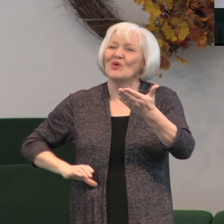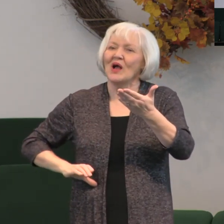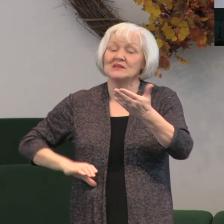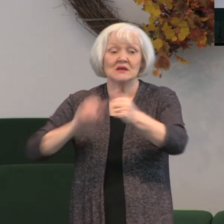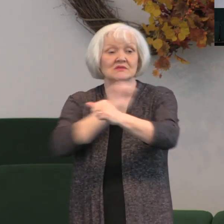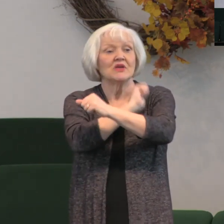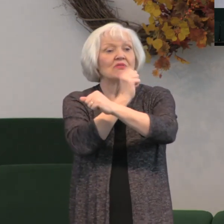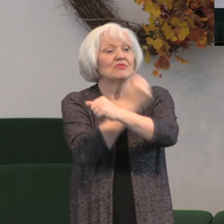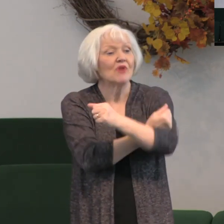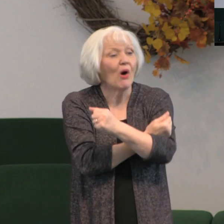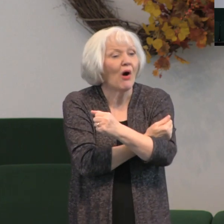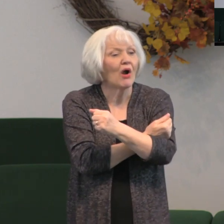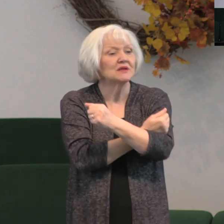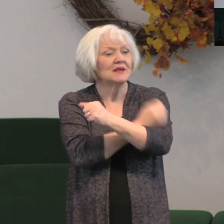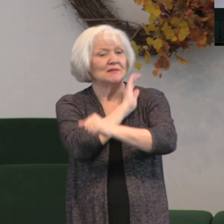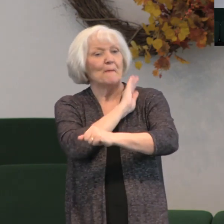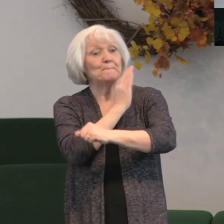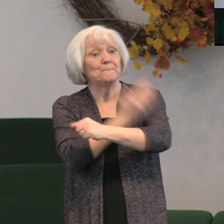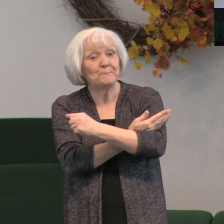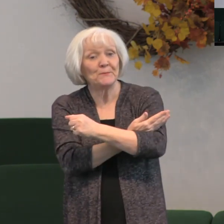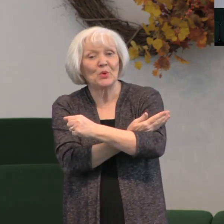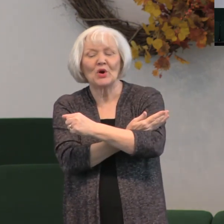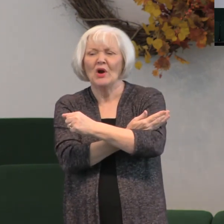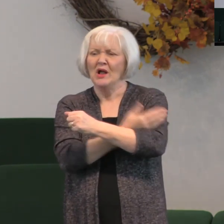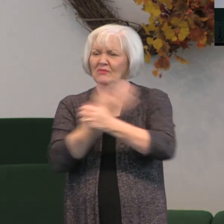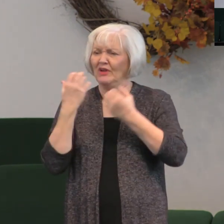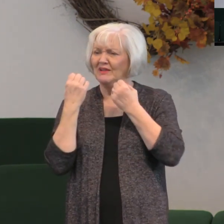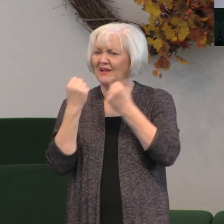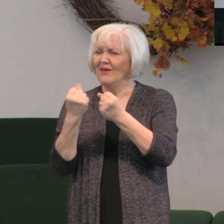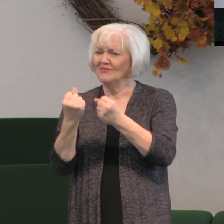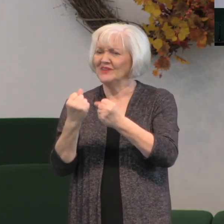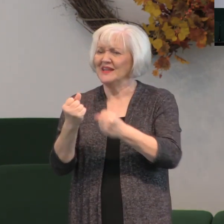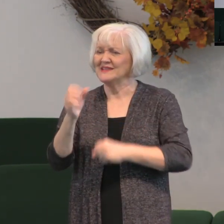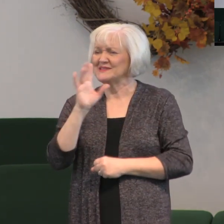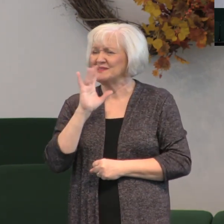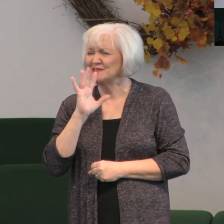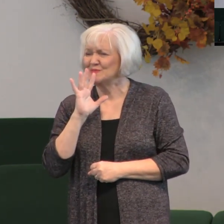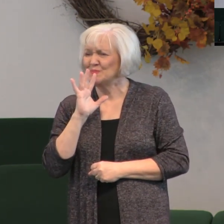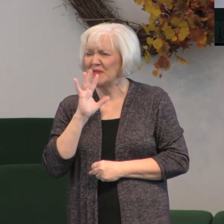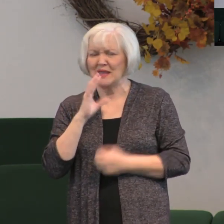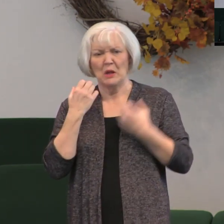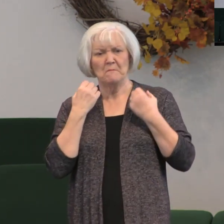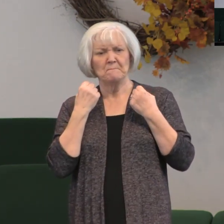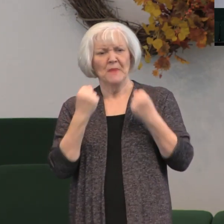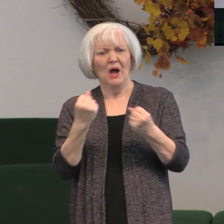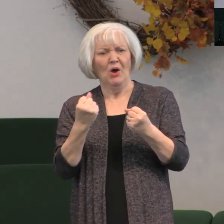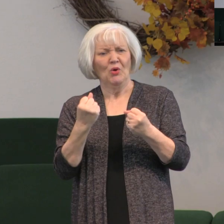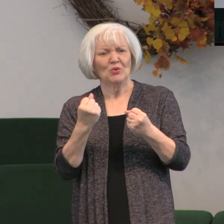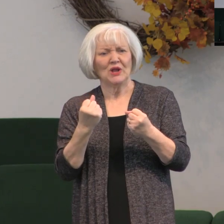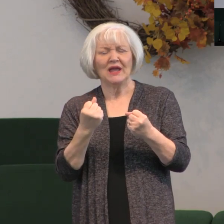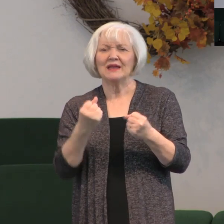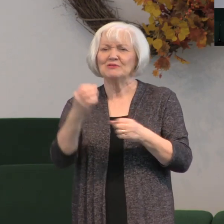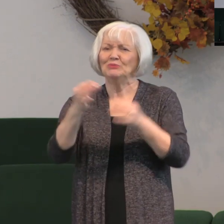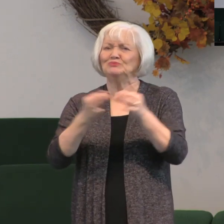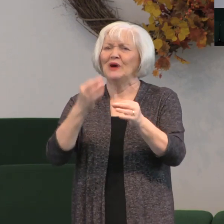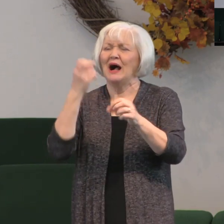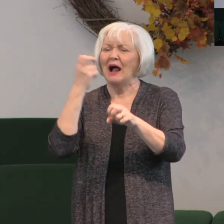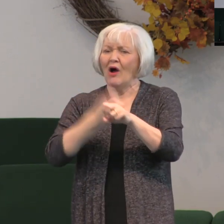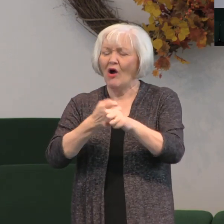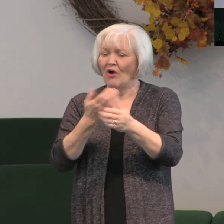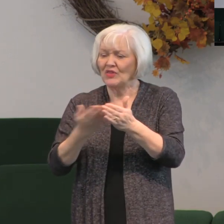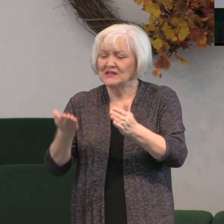authority where do you gain the power where do you gain the confidence to speak boldly in hard times in life it comes through